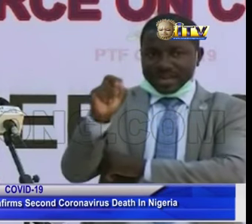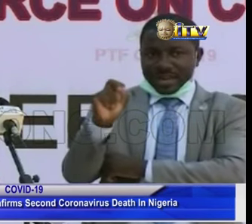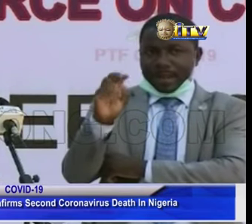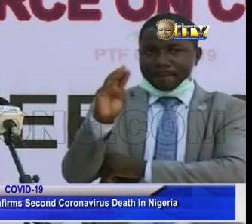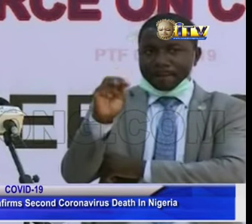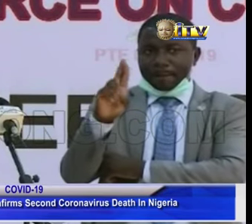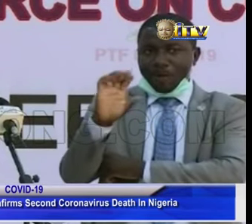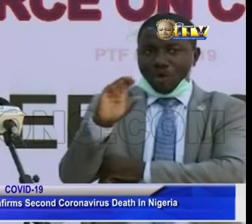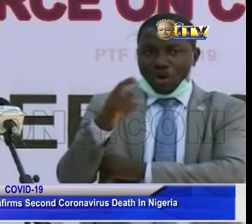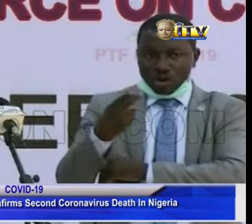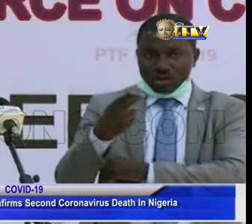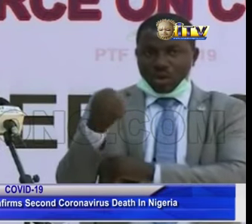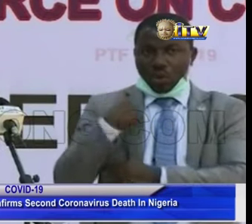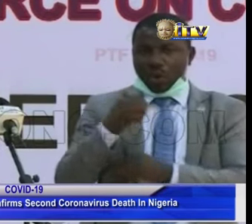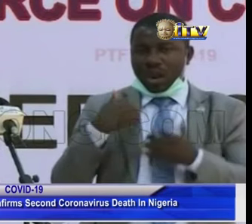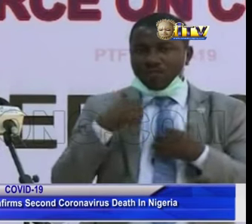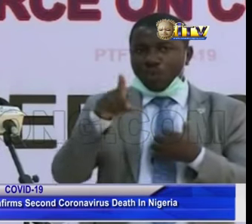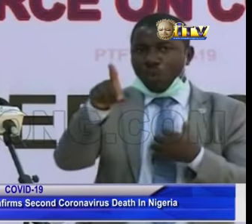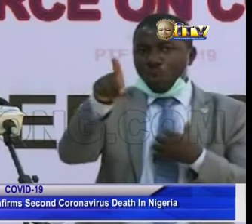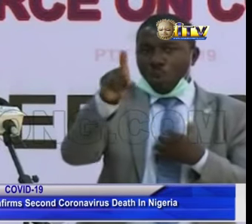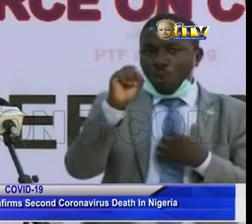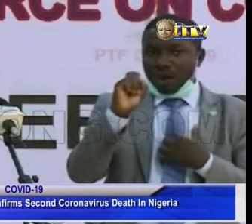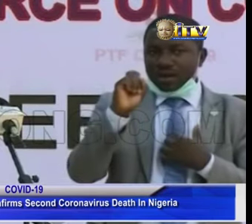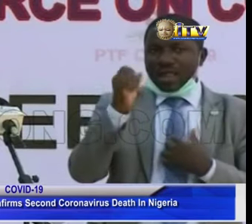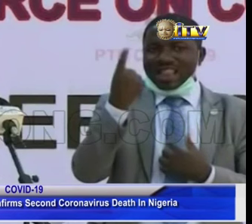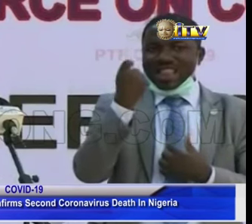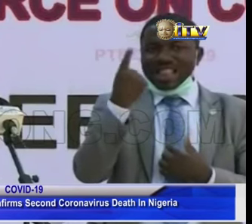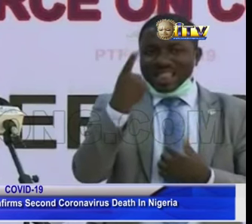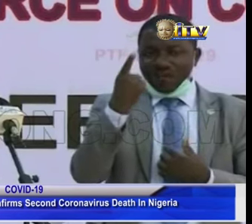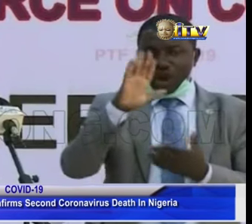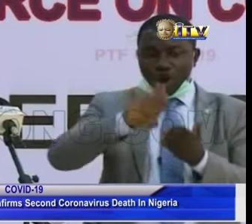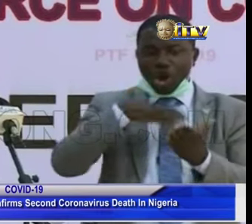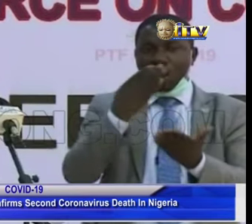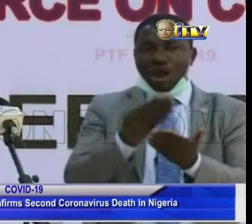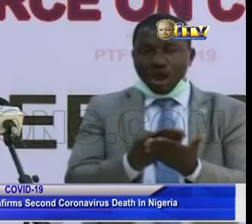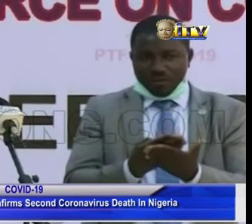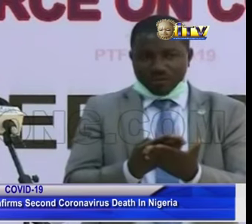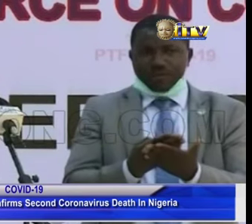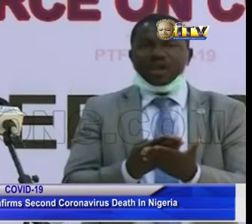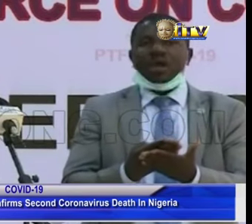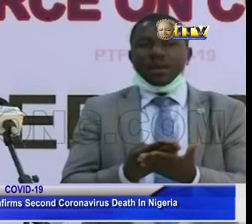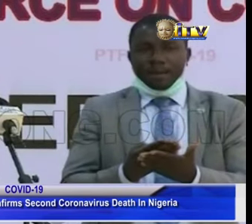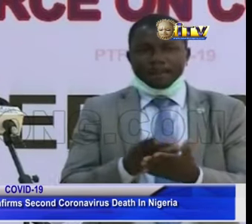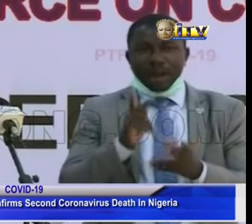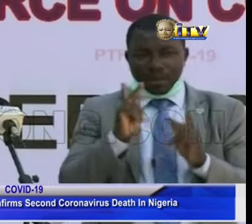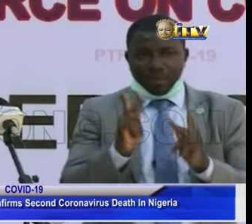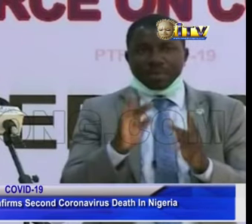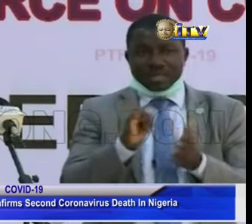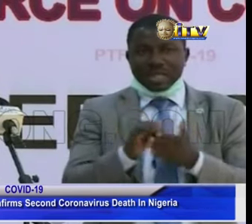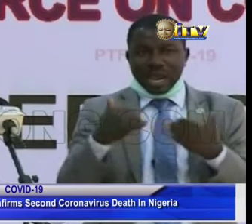recorded 111 confirmed cases of COVID-19 in